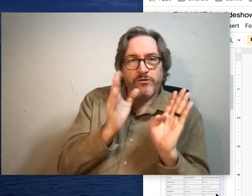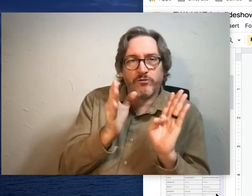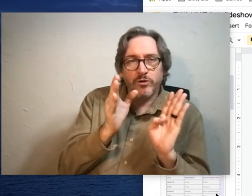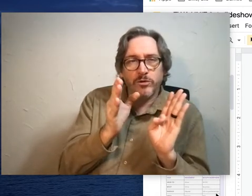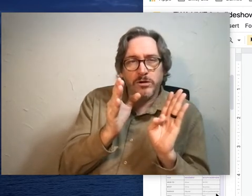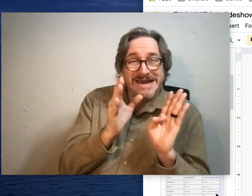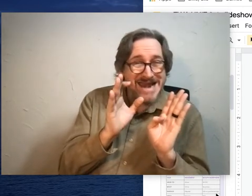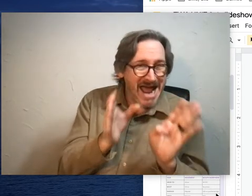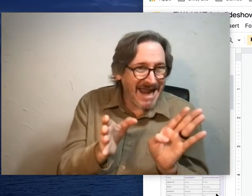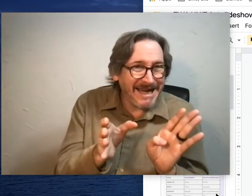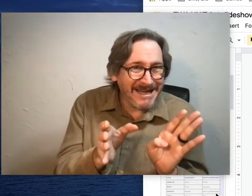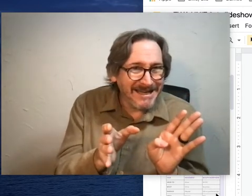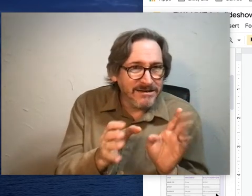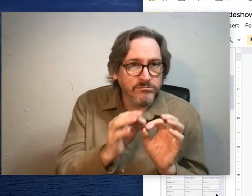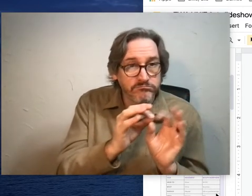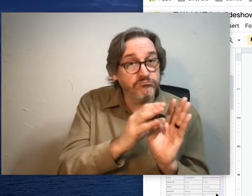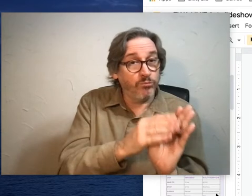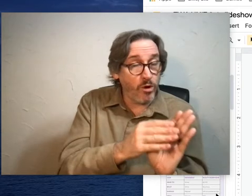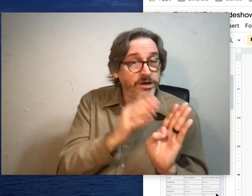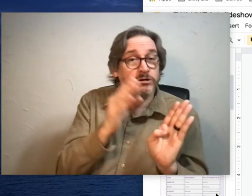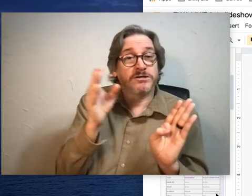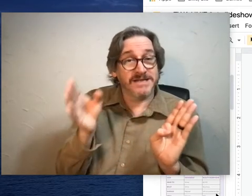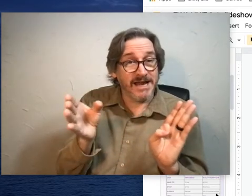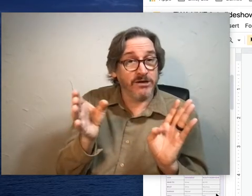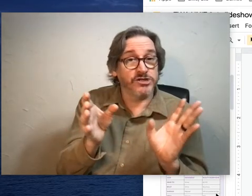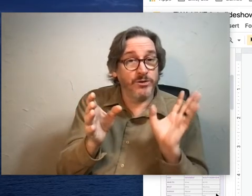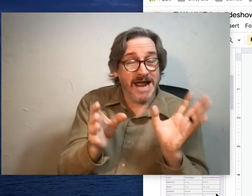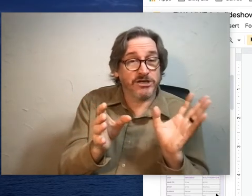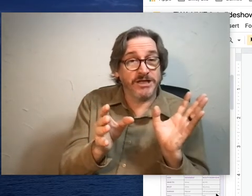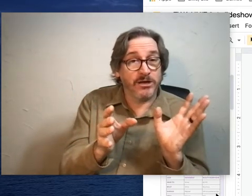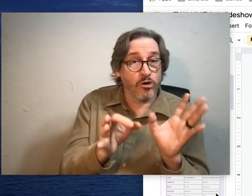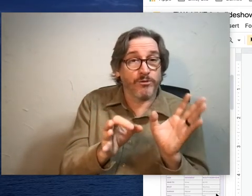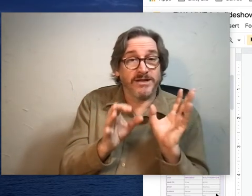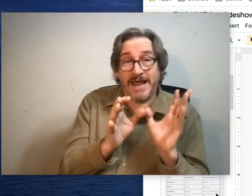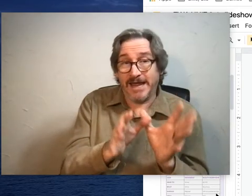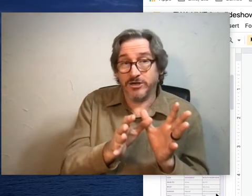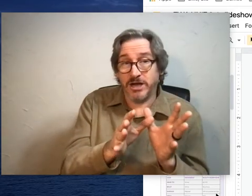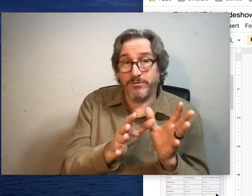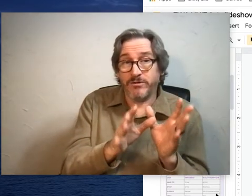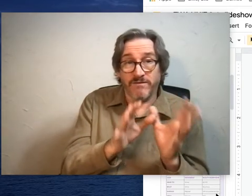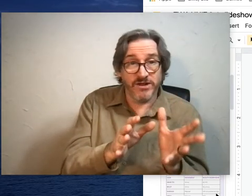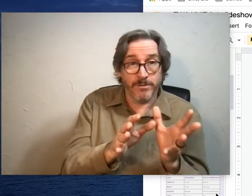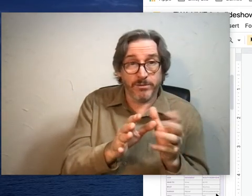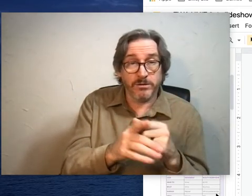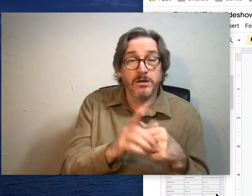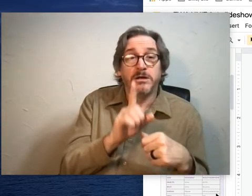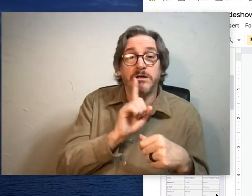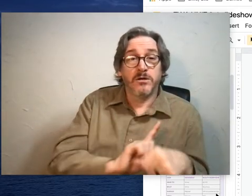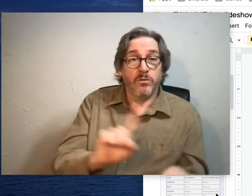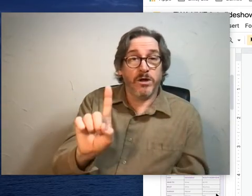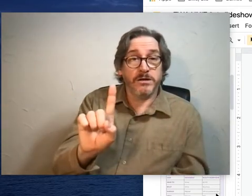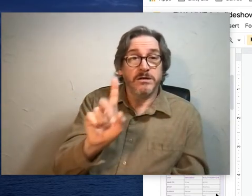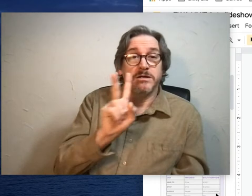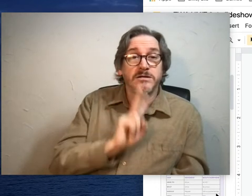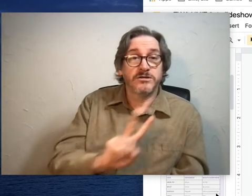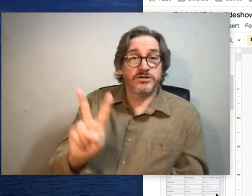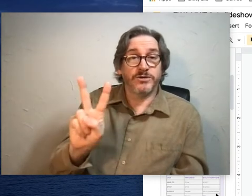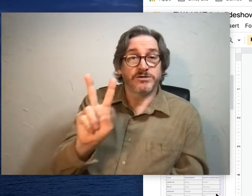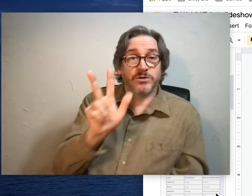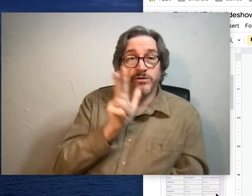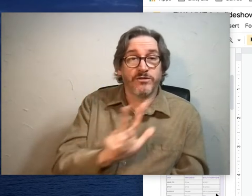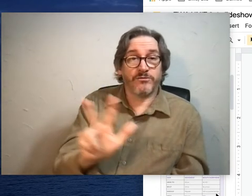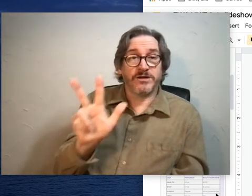1 through 9, 1 year to 9 years, you can actually incorporate the hand shape of the number. 1,